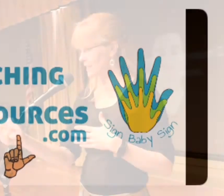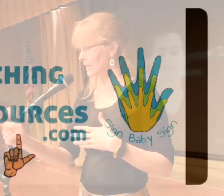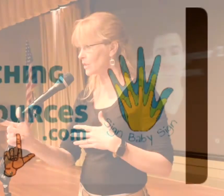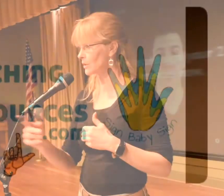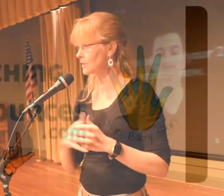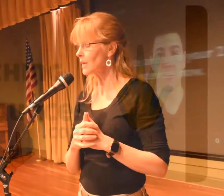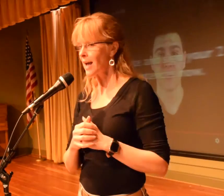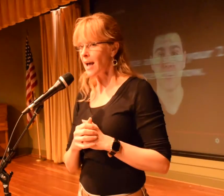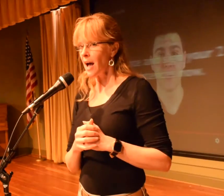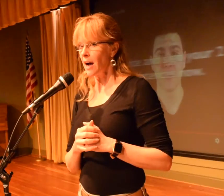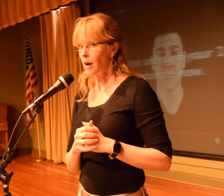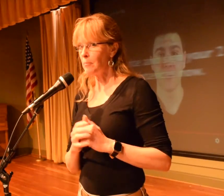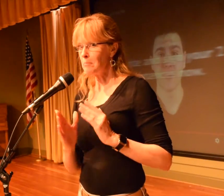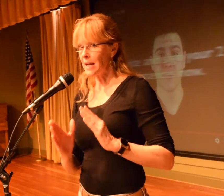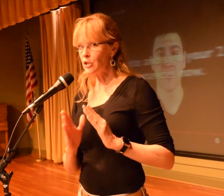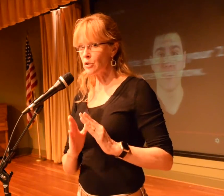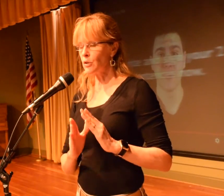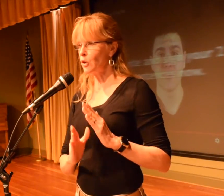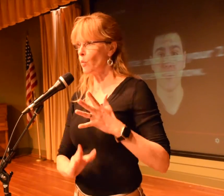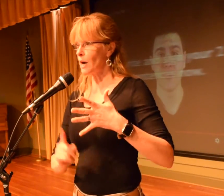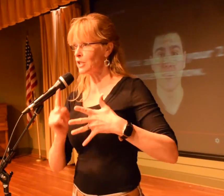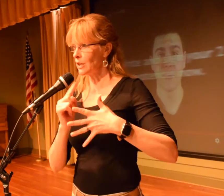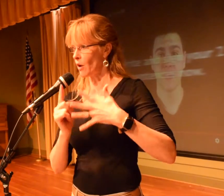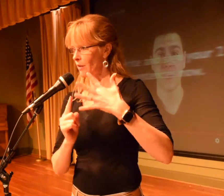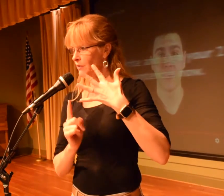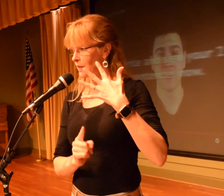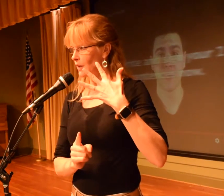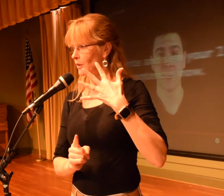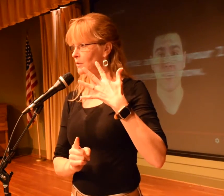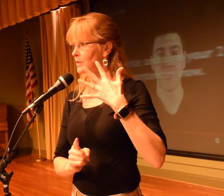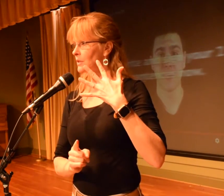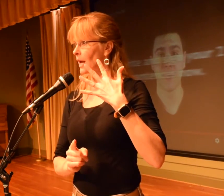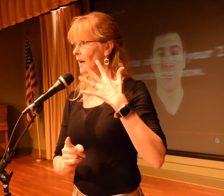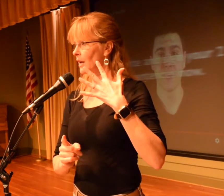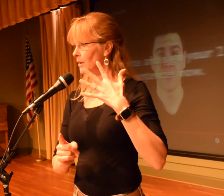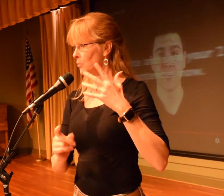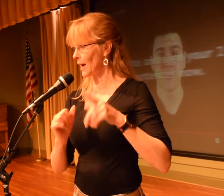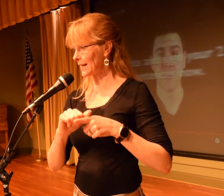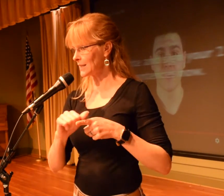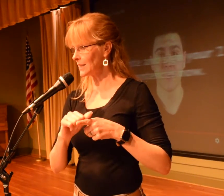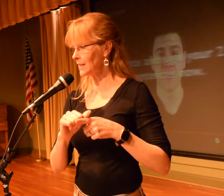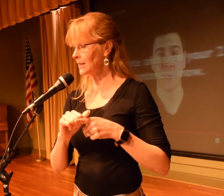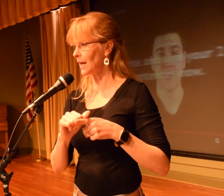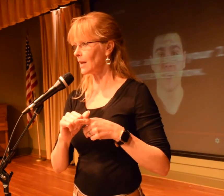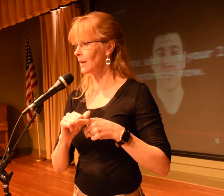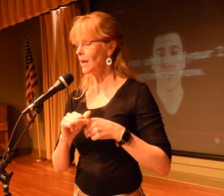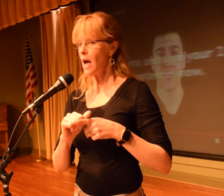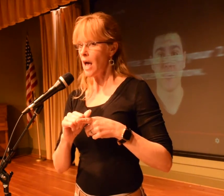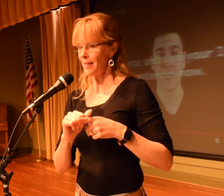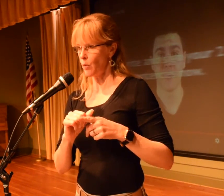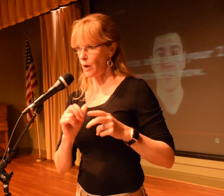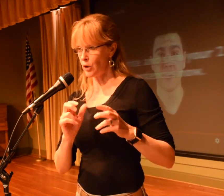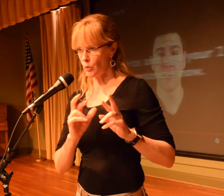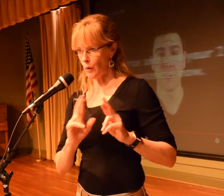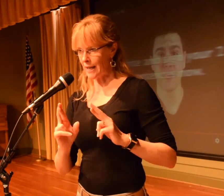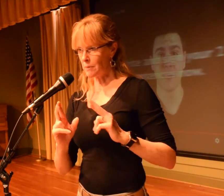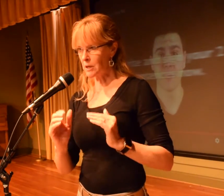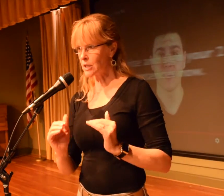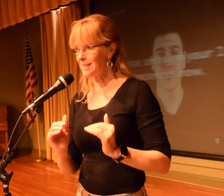Take turns. Make sure you're watching all the videos and practicing, and that way you're ready, because